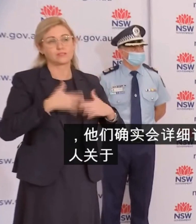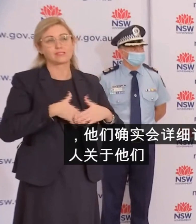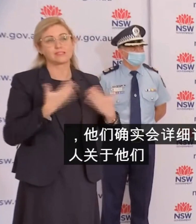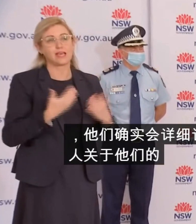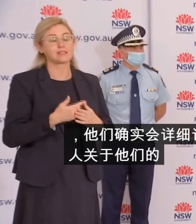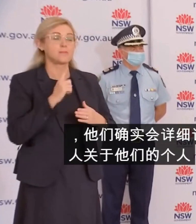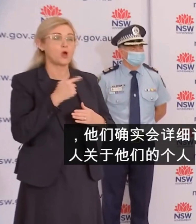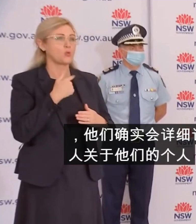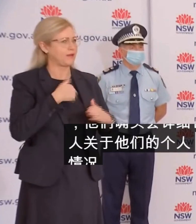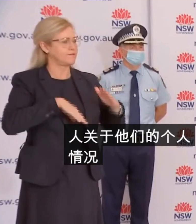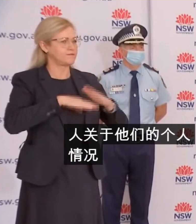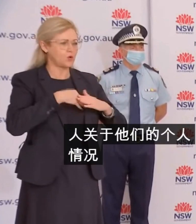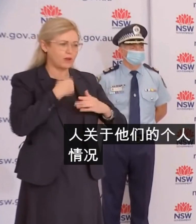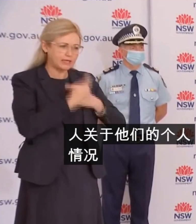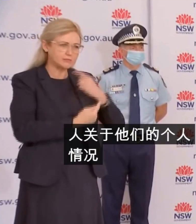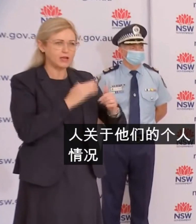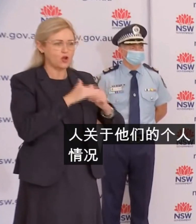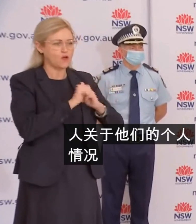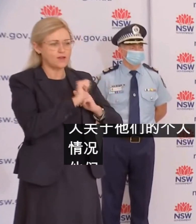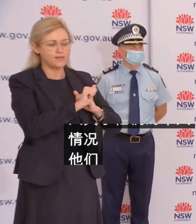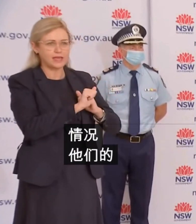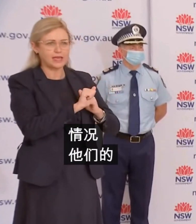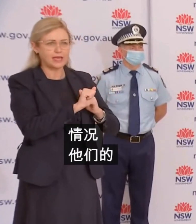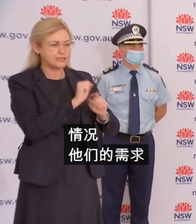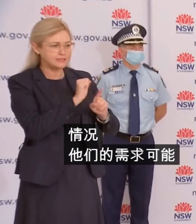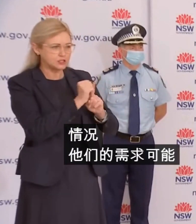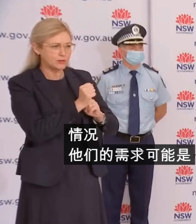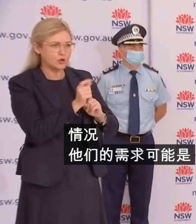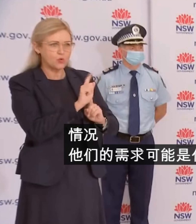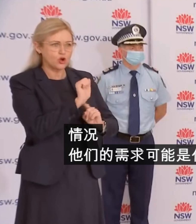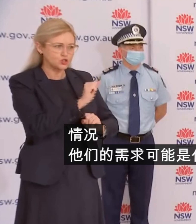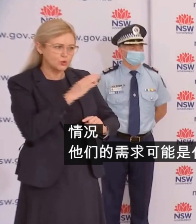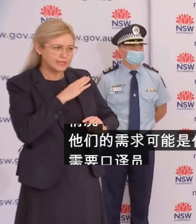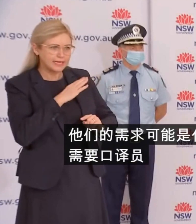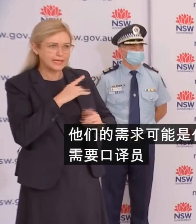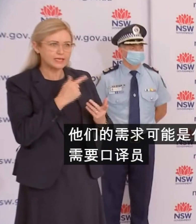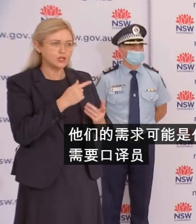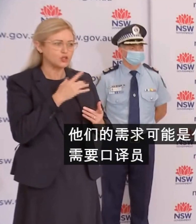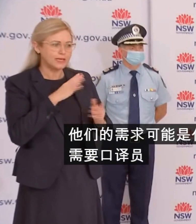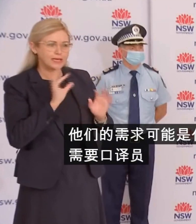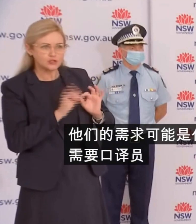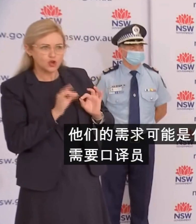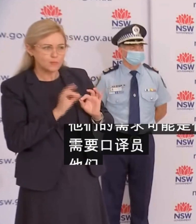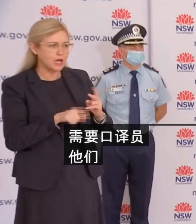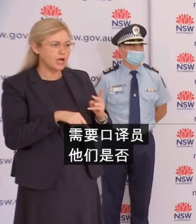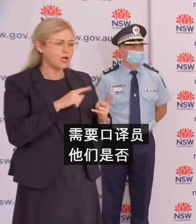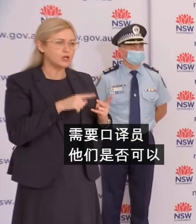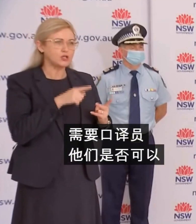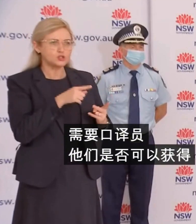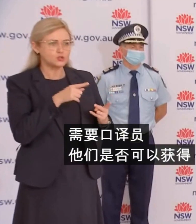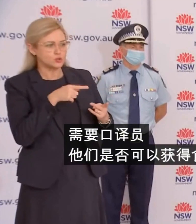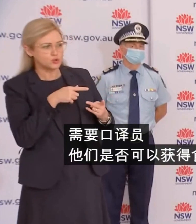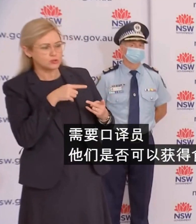those individuals about their personal circumstances, what their needs might be. Do they need an interpreter? Do they